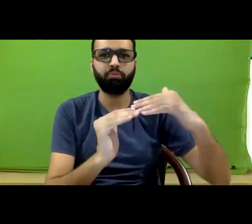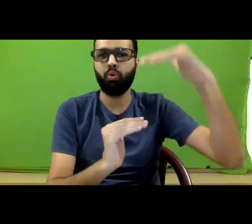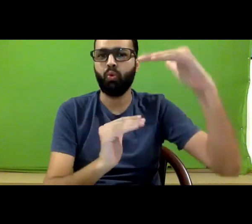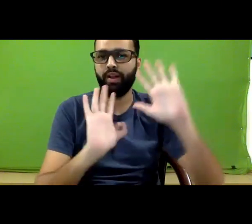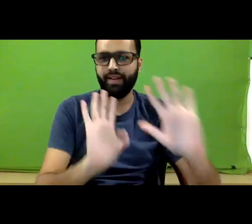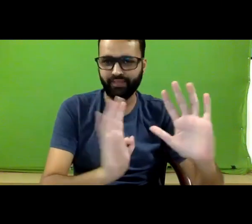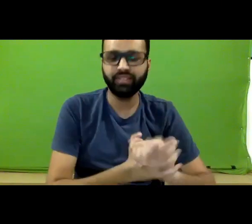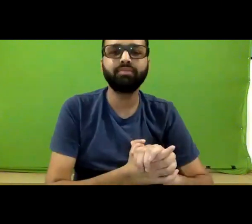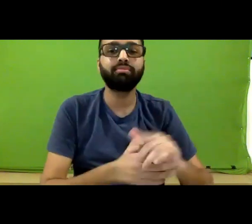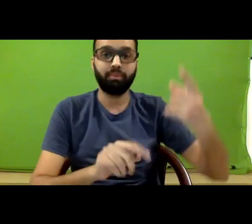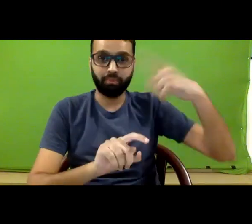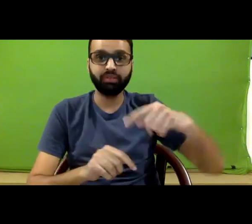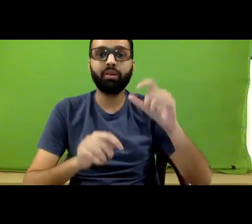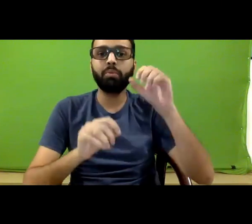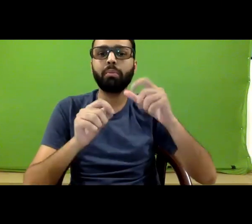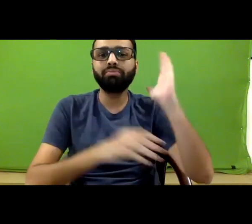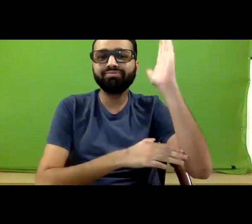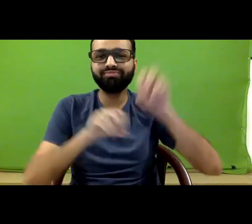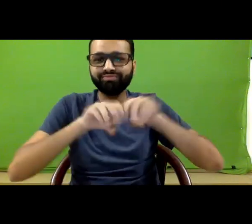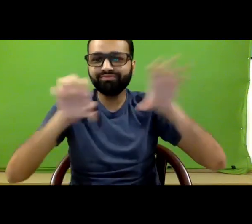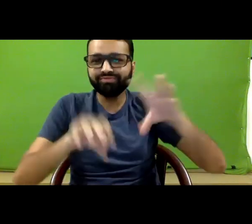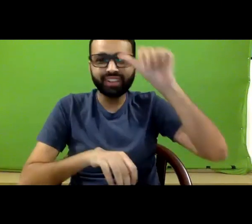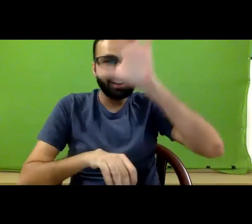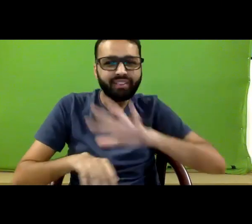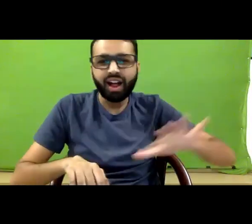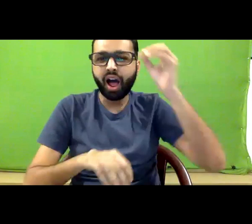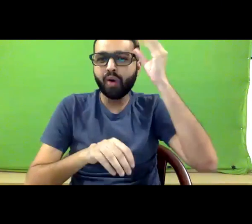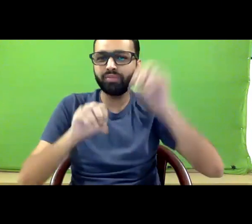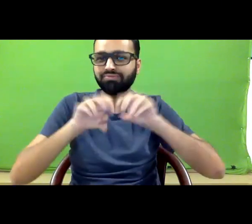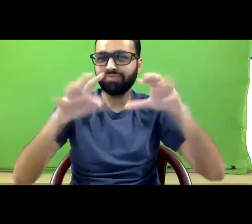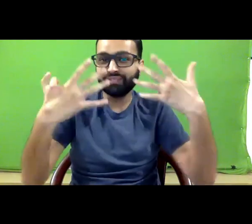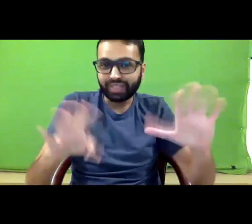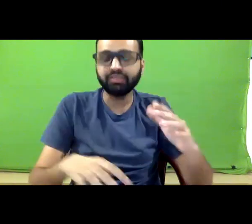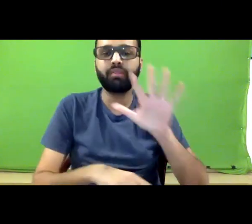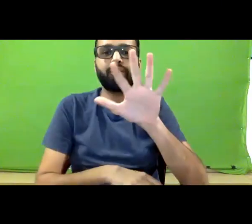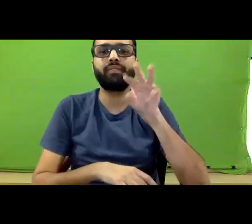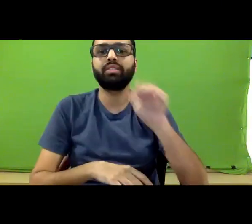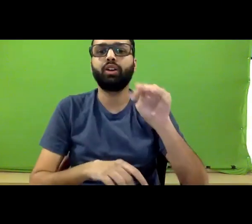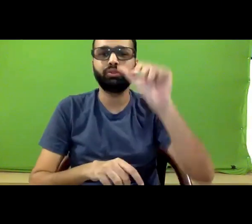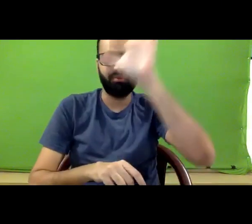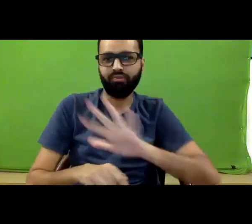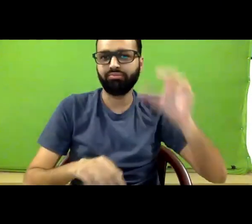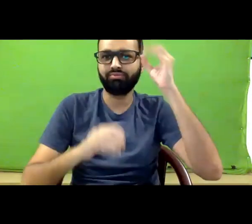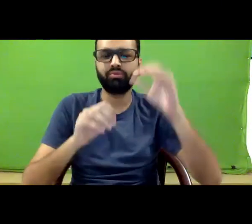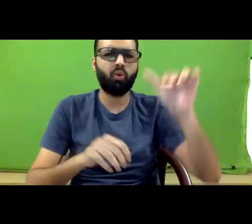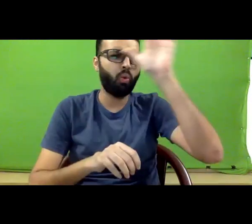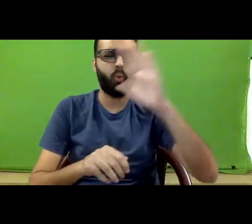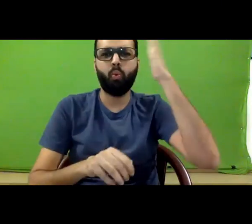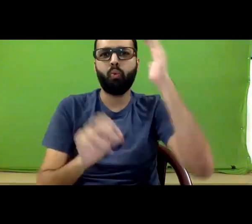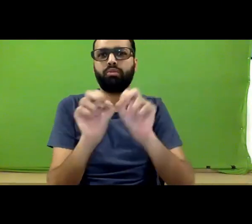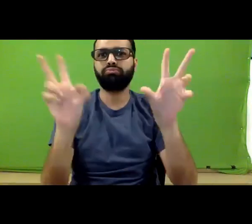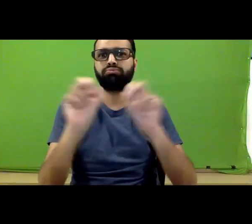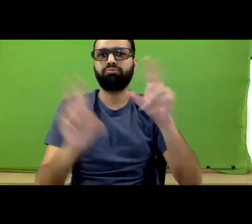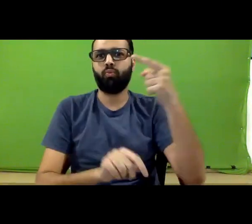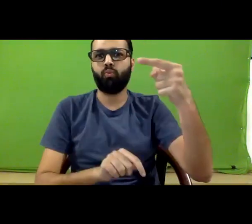250 members, 250 plus members, and Awareness related work, we have done more than